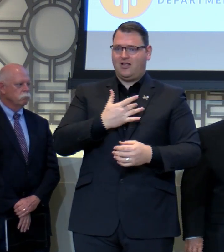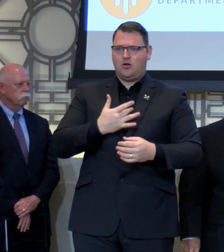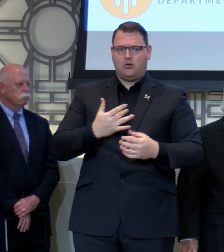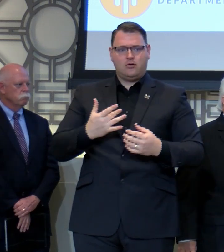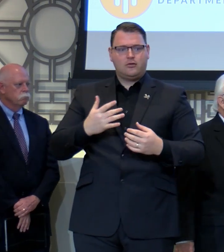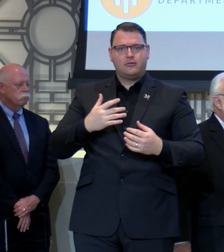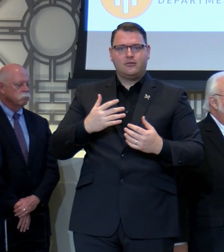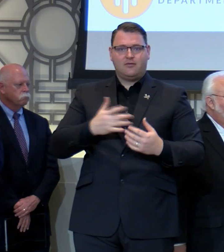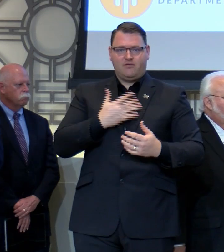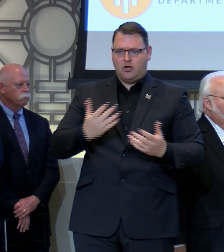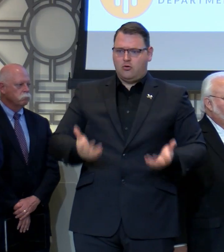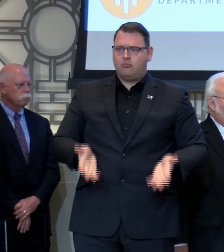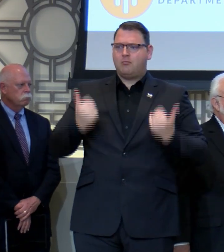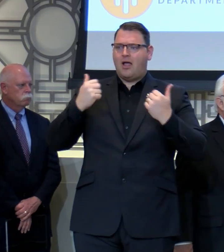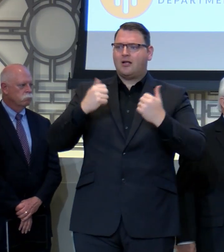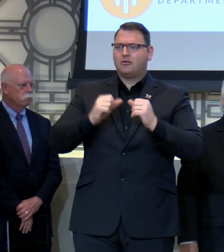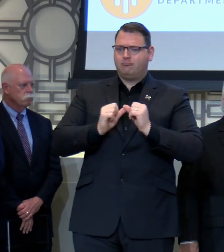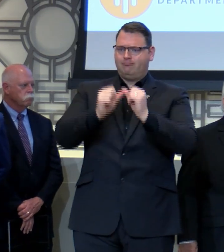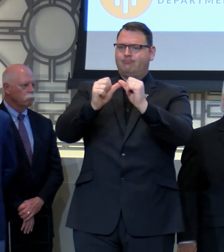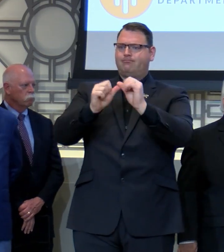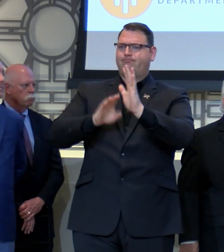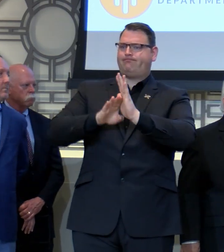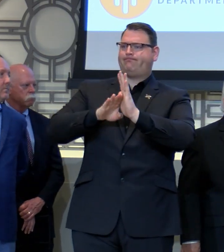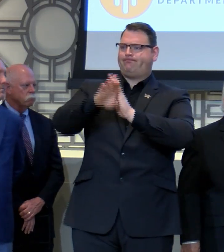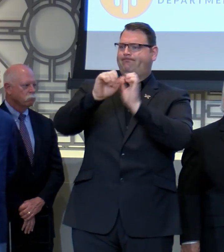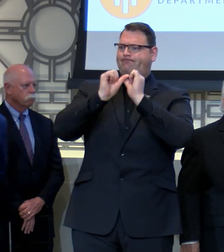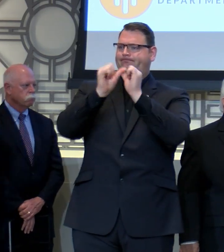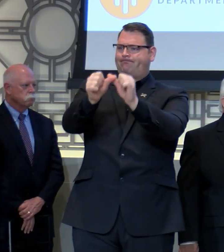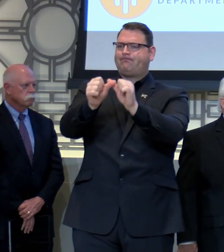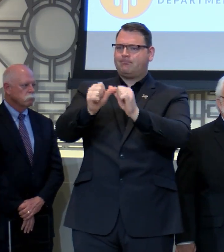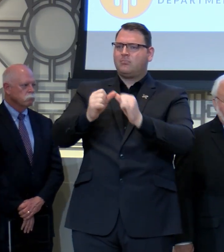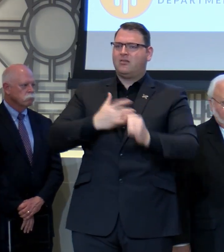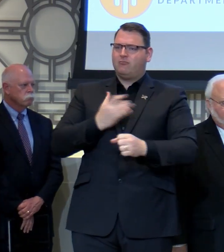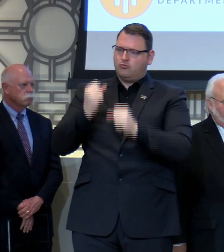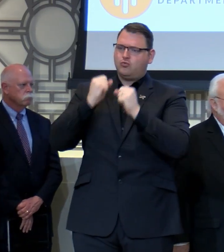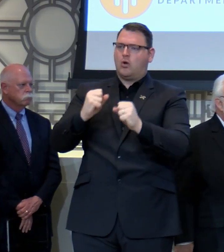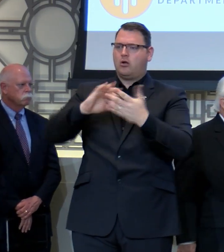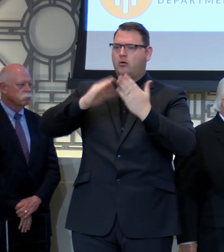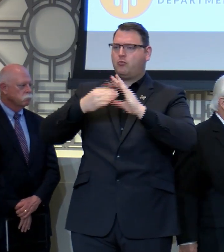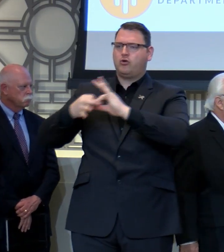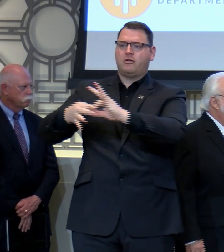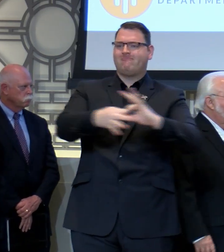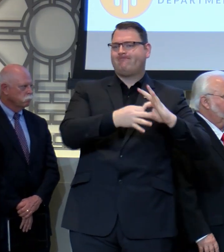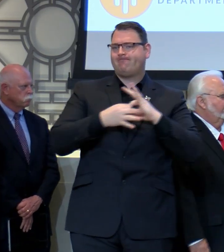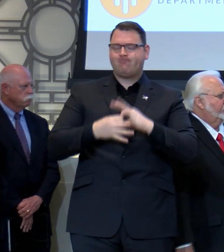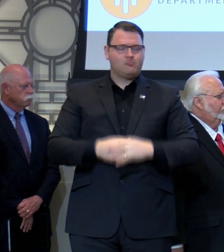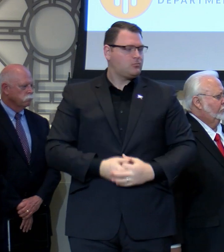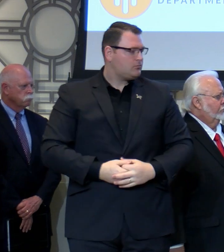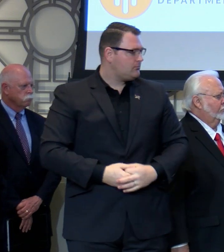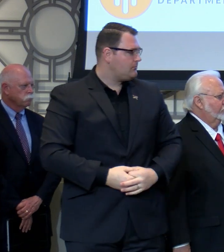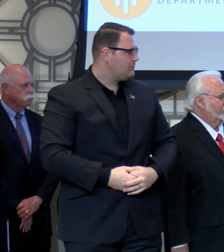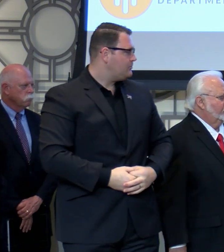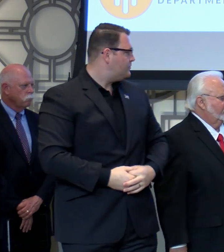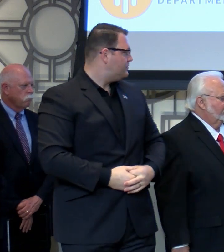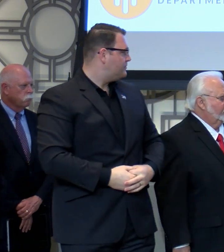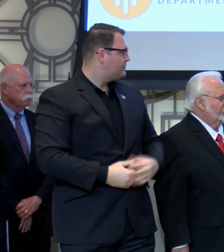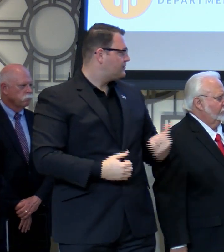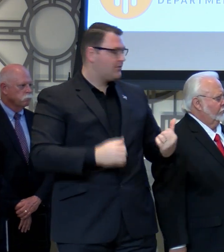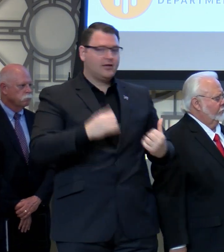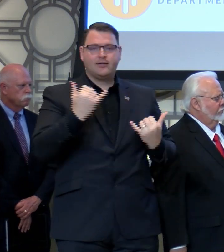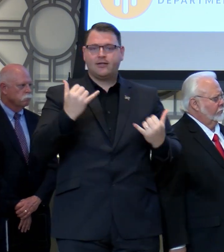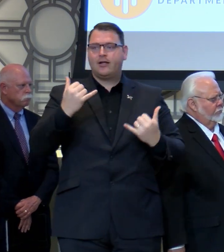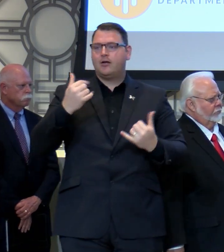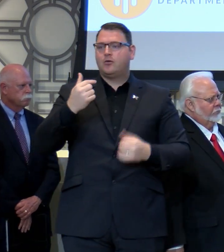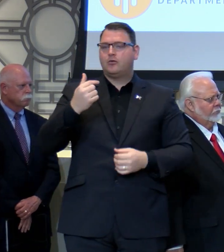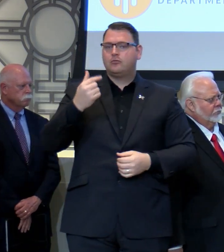Thank you very, very much. And now let me bring up George Bunick, Chief of the Operation Emergency Management, who's been working with